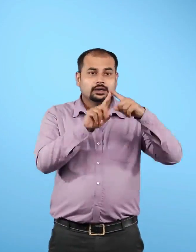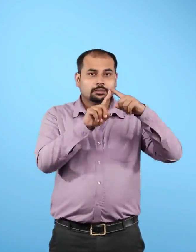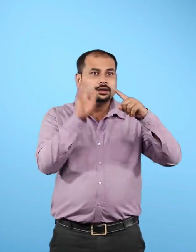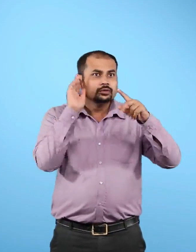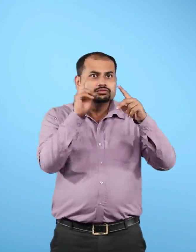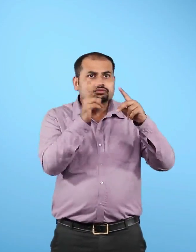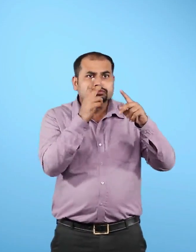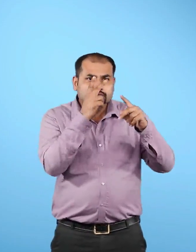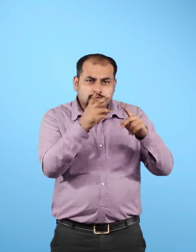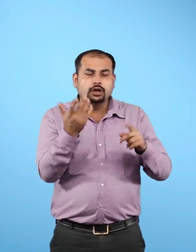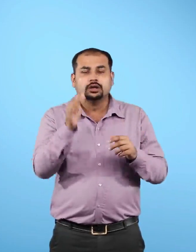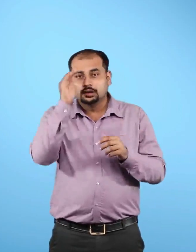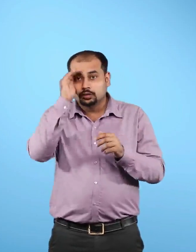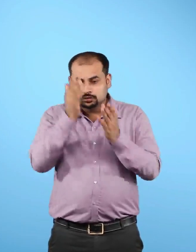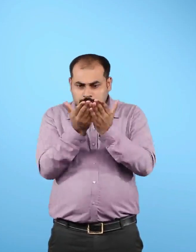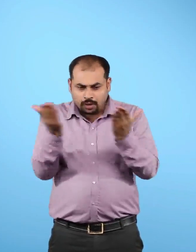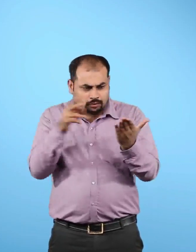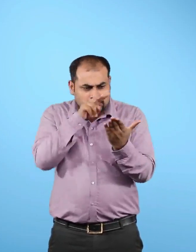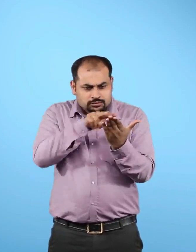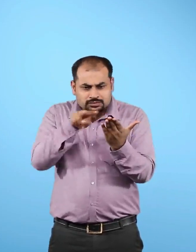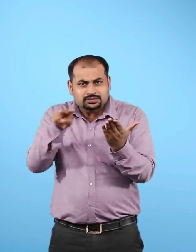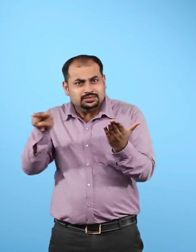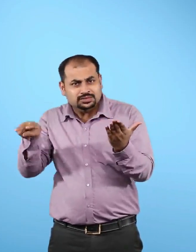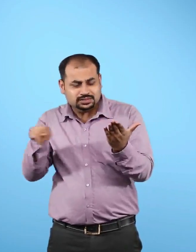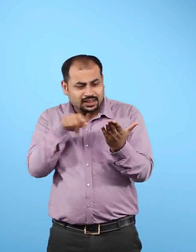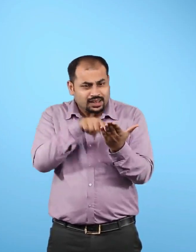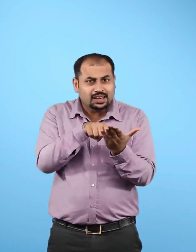of different cities in the newspaper and on TV.